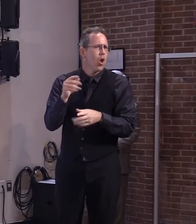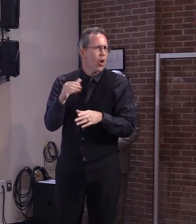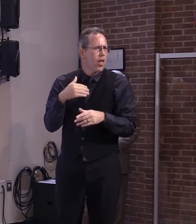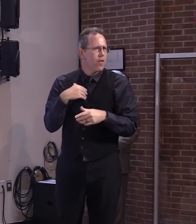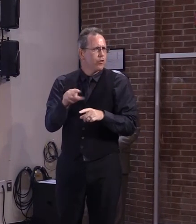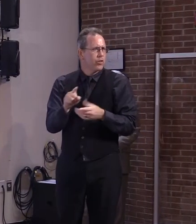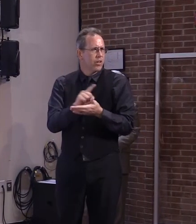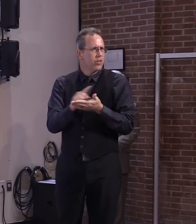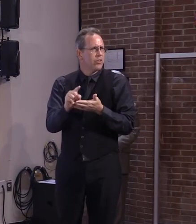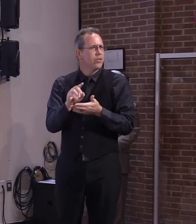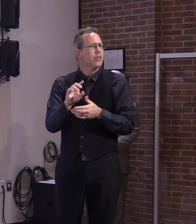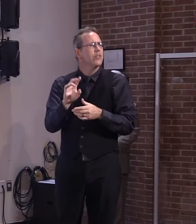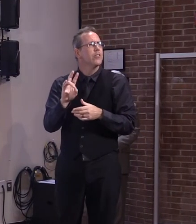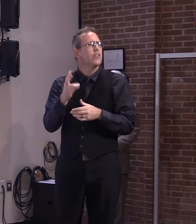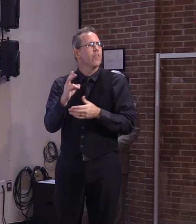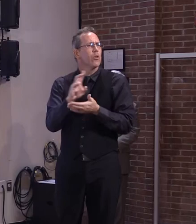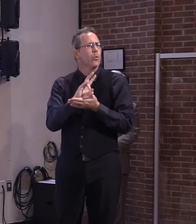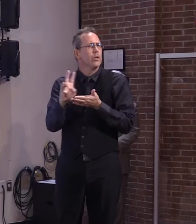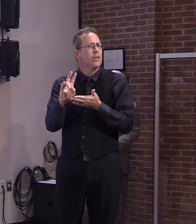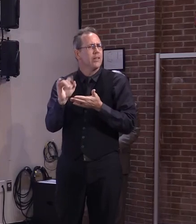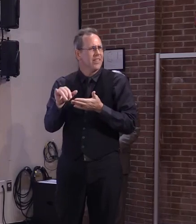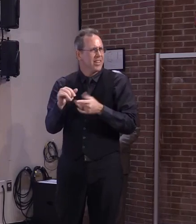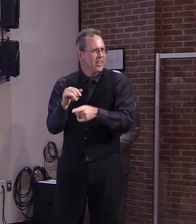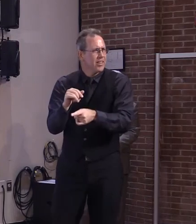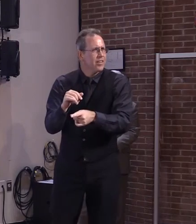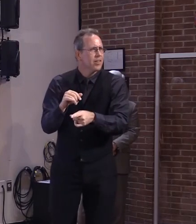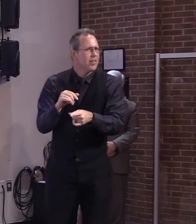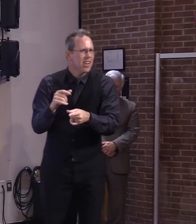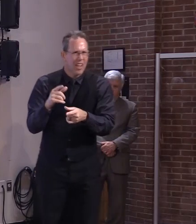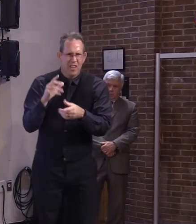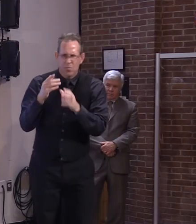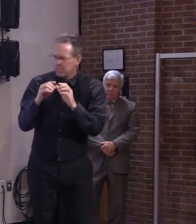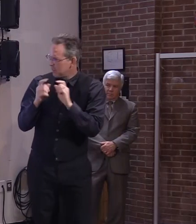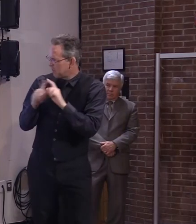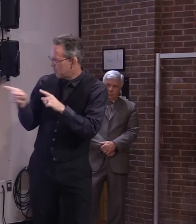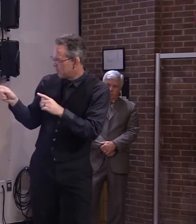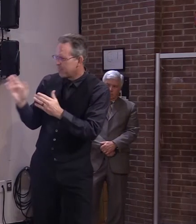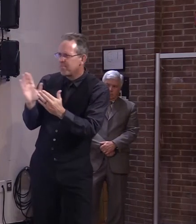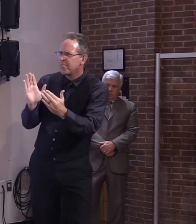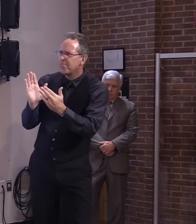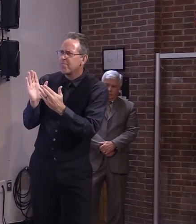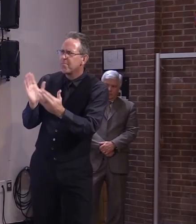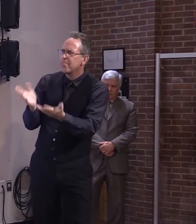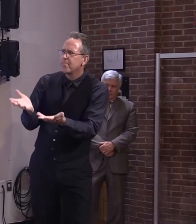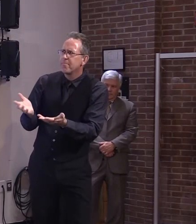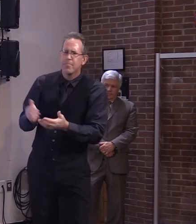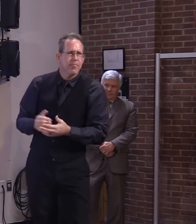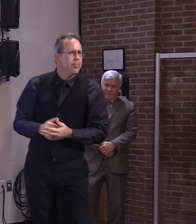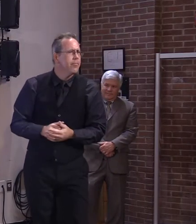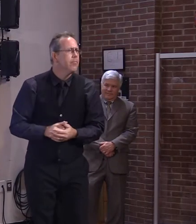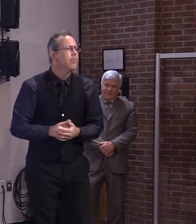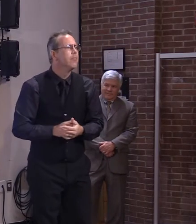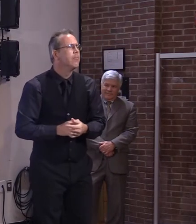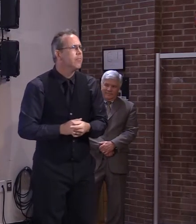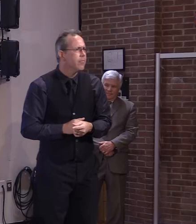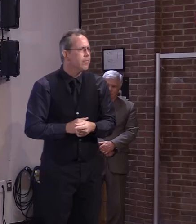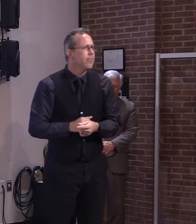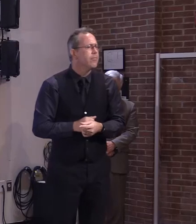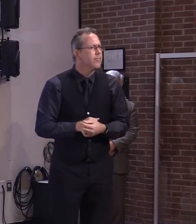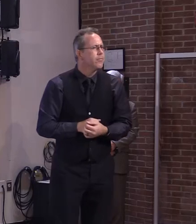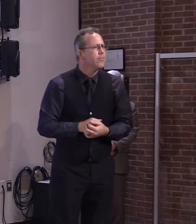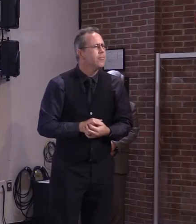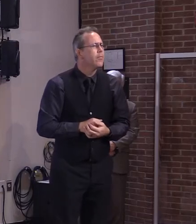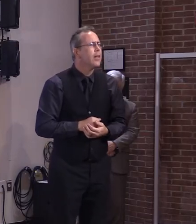we are in this trajectory? So I think there is week 8? I think the online version has a better,